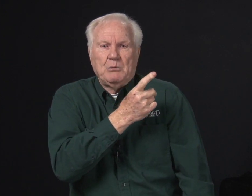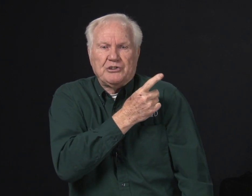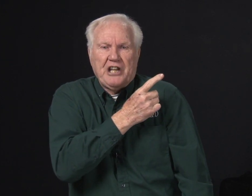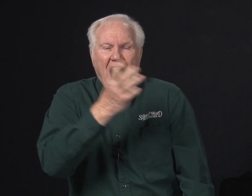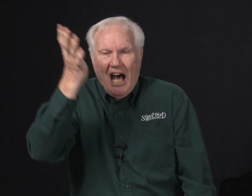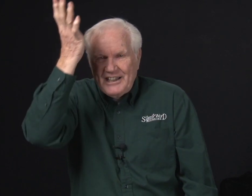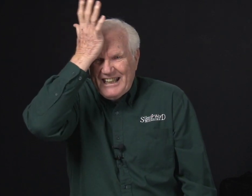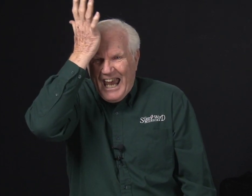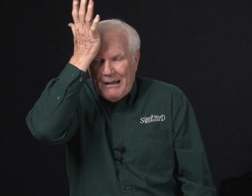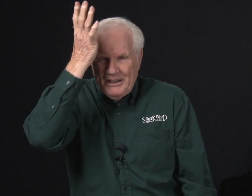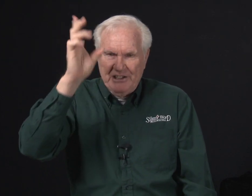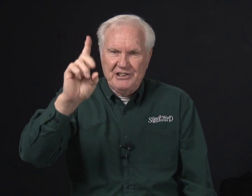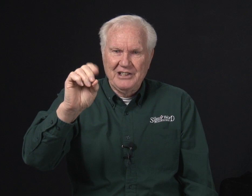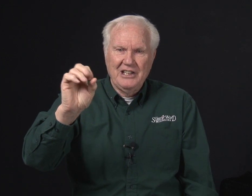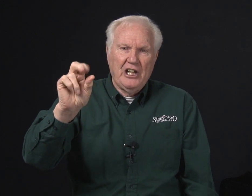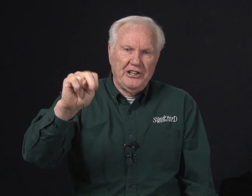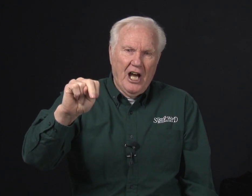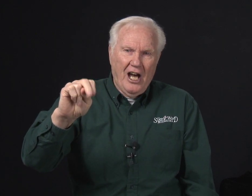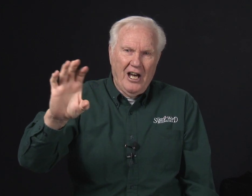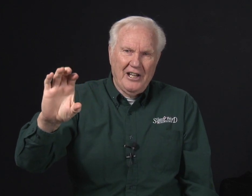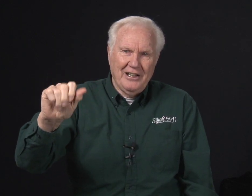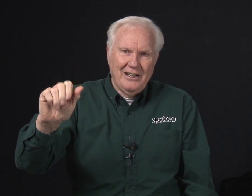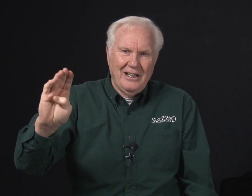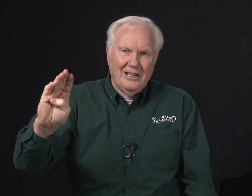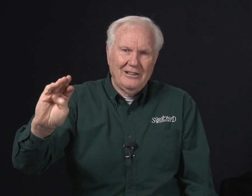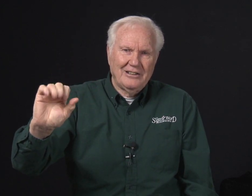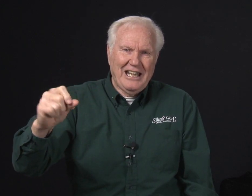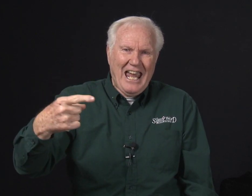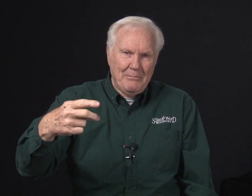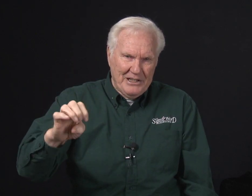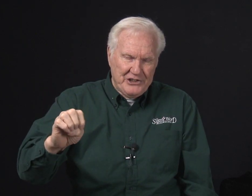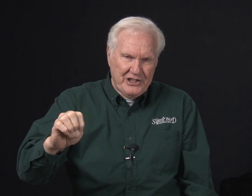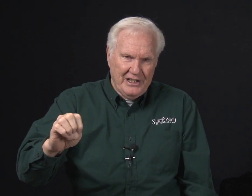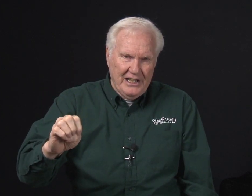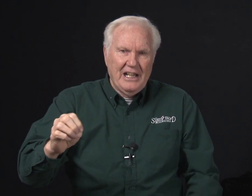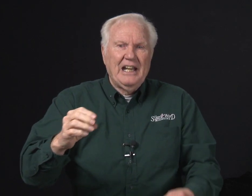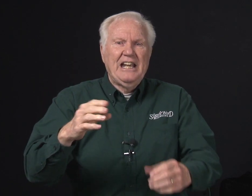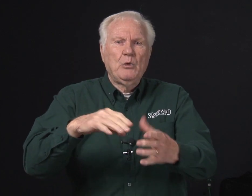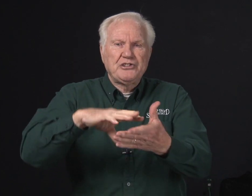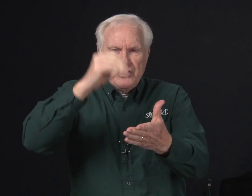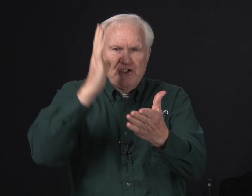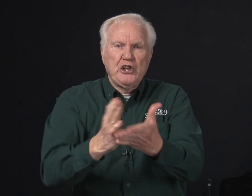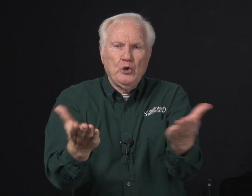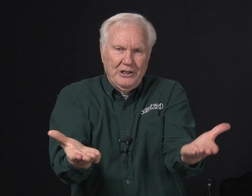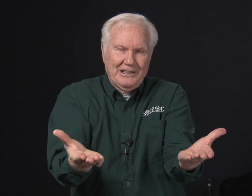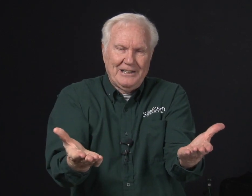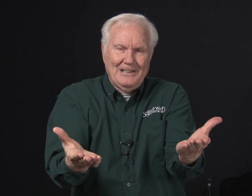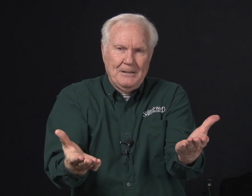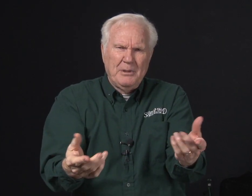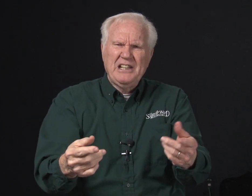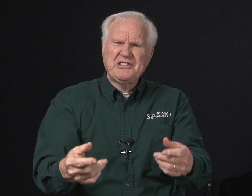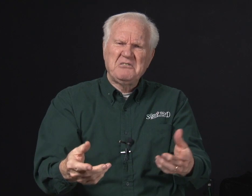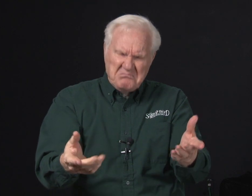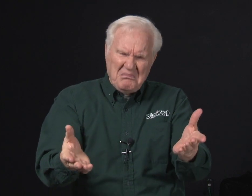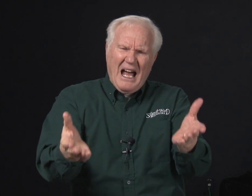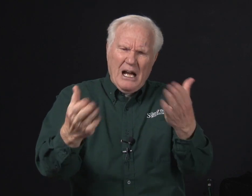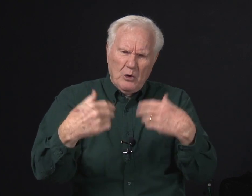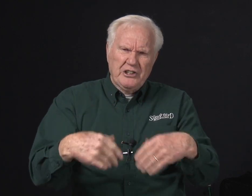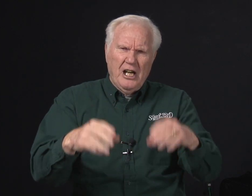was Don Cabbage. Don Cabbage. He was a student, but he said, I will come